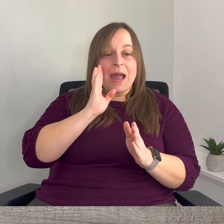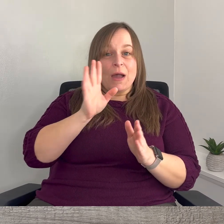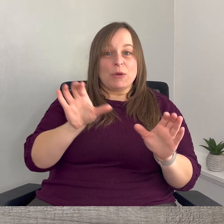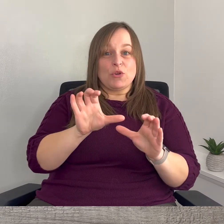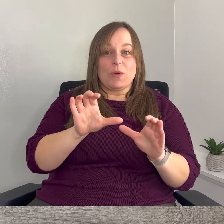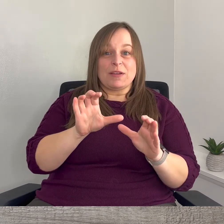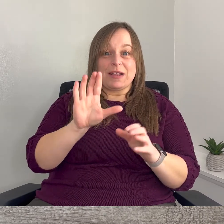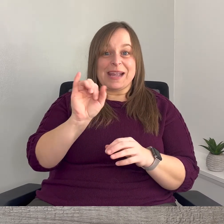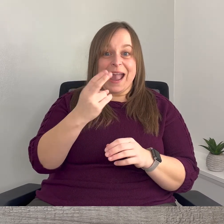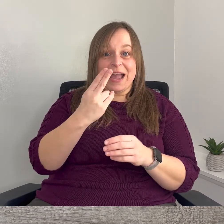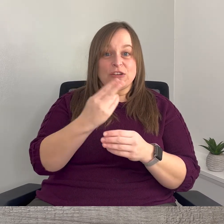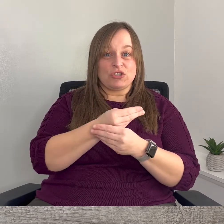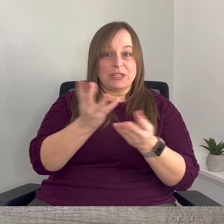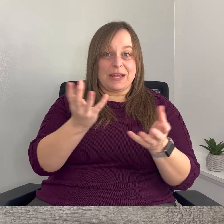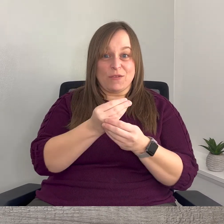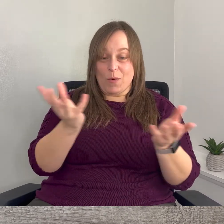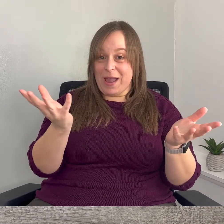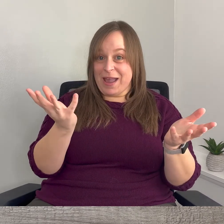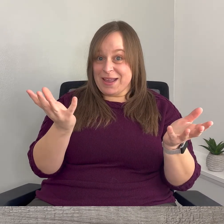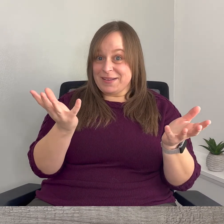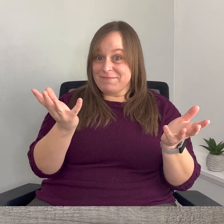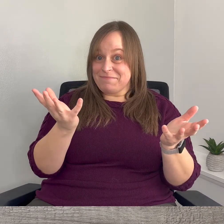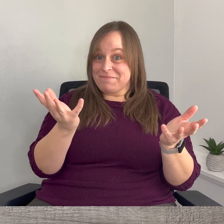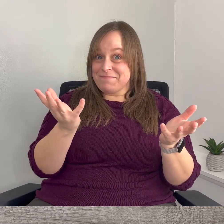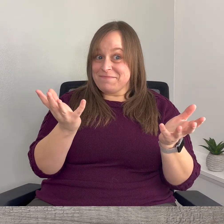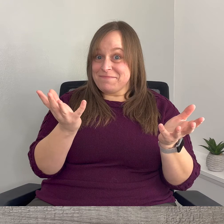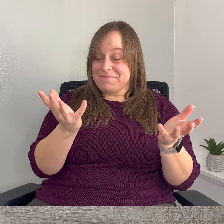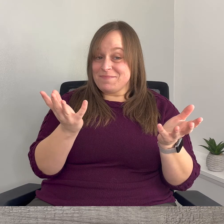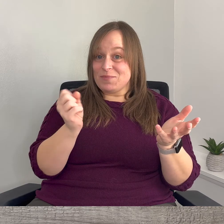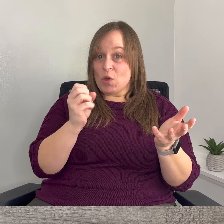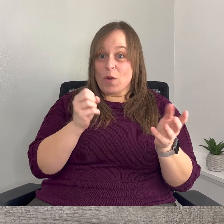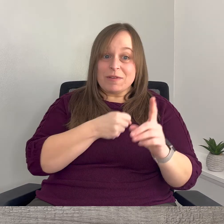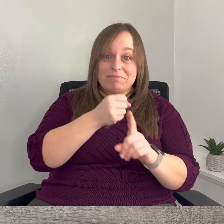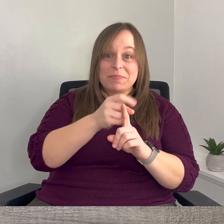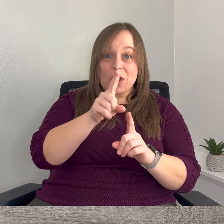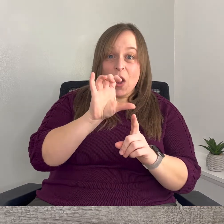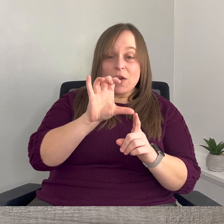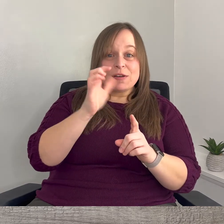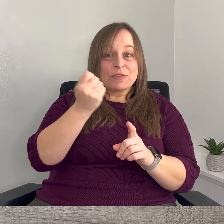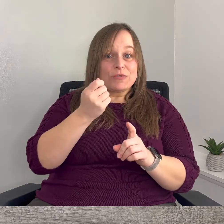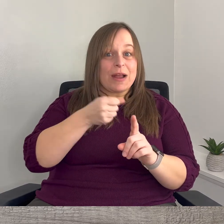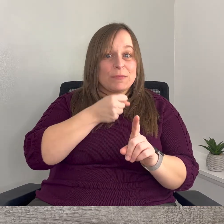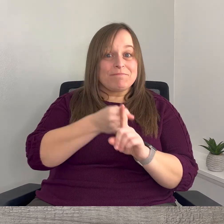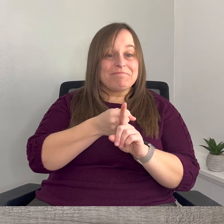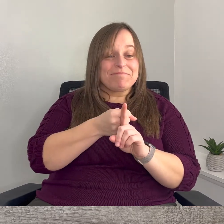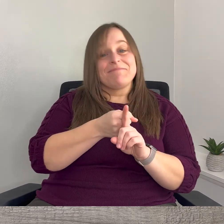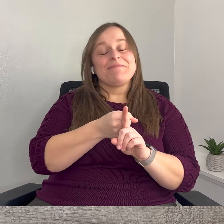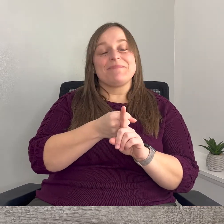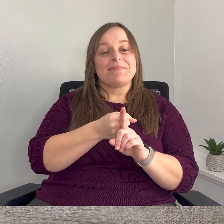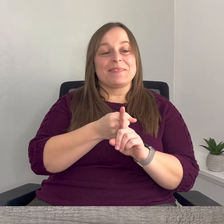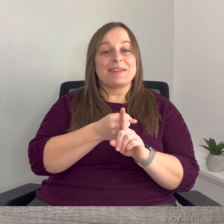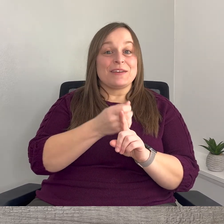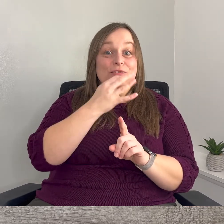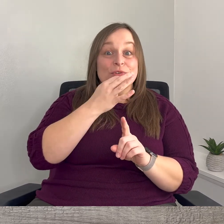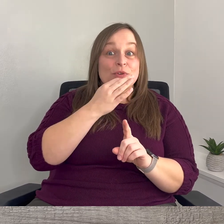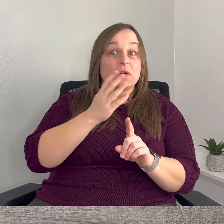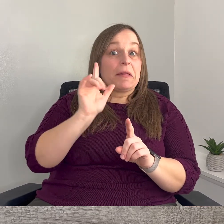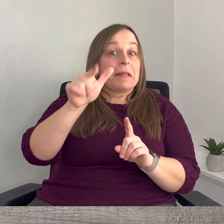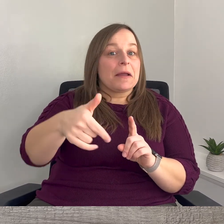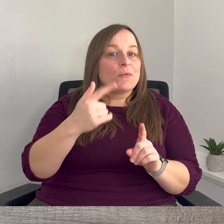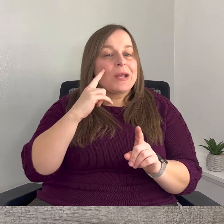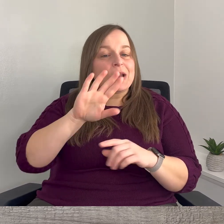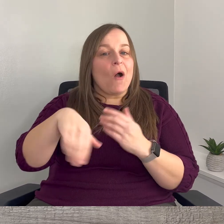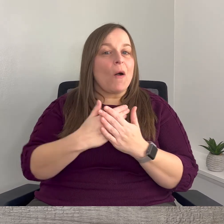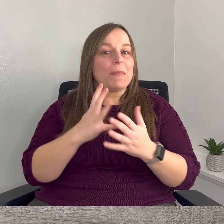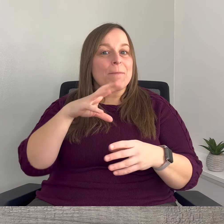subscribers, we'll be doing a cash giveaway. So if I can get to that 100 subscriber mark sooner